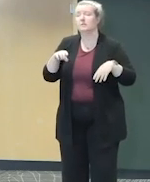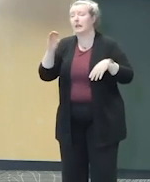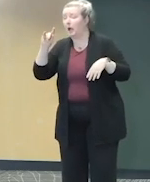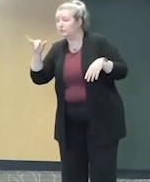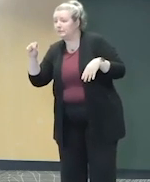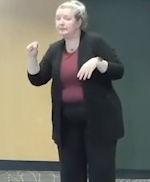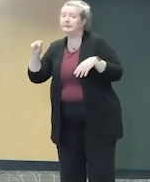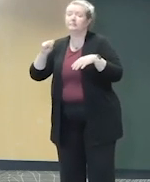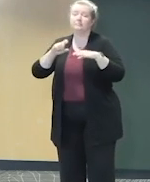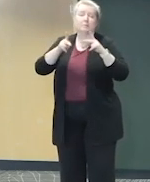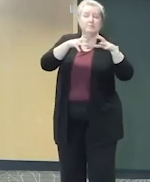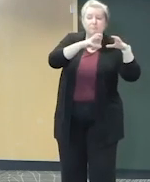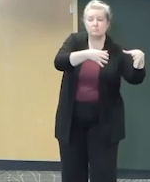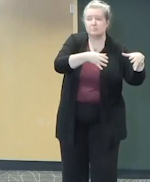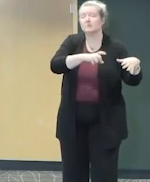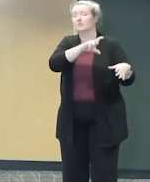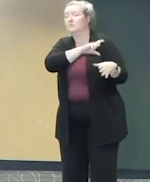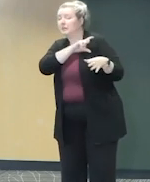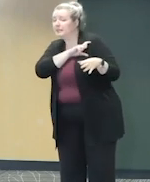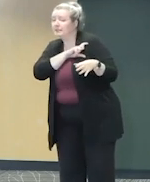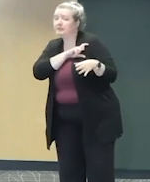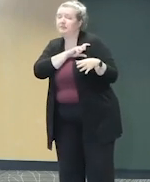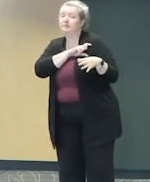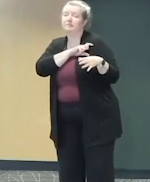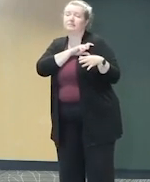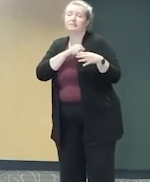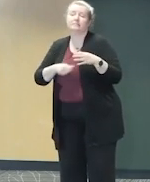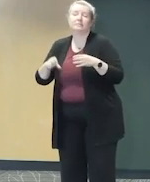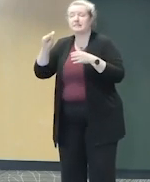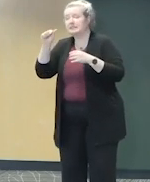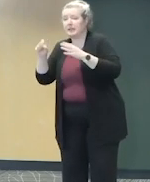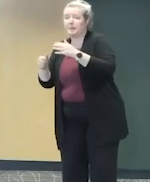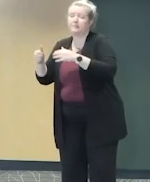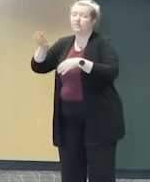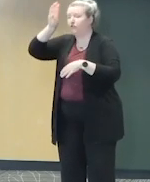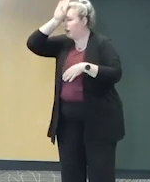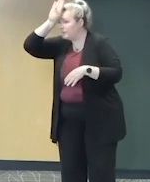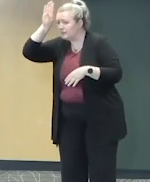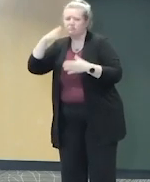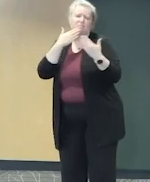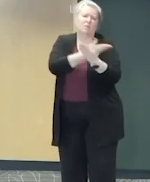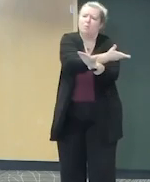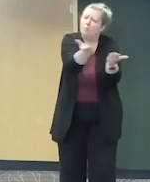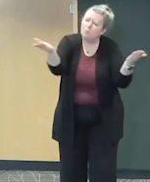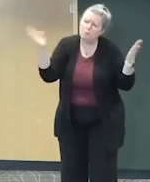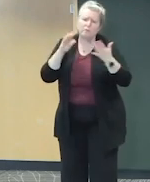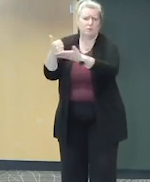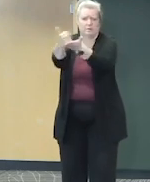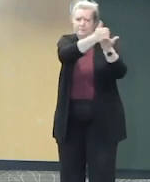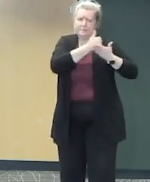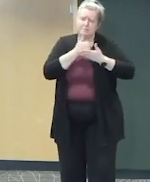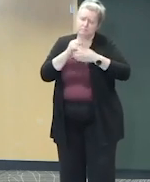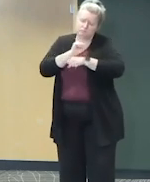crews, police, especially the state police, fire, EMTs, and every first responder. The Office of Emergency